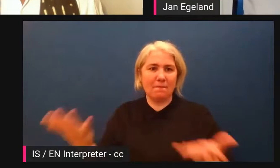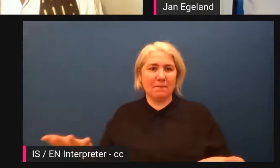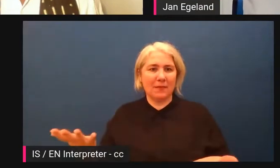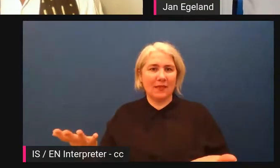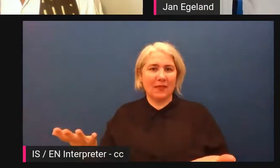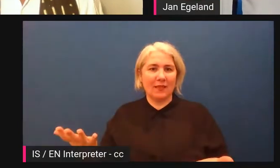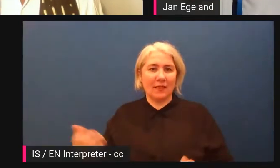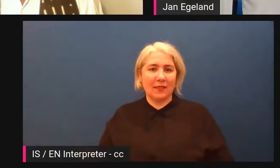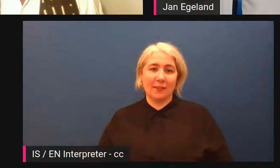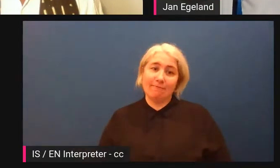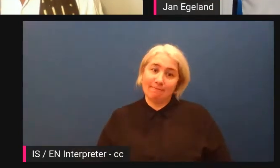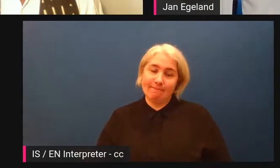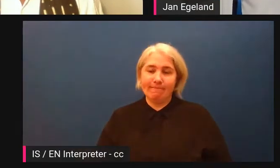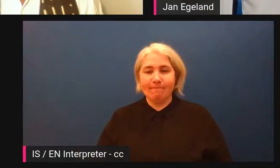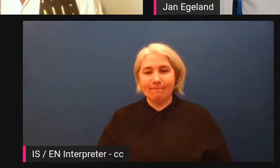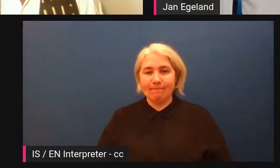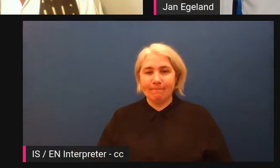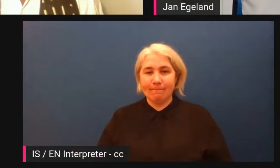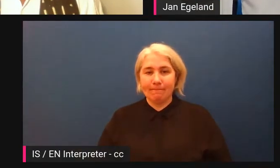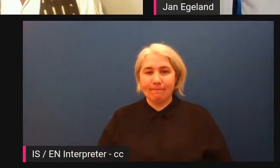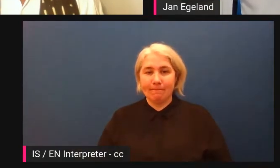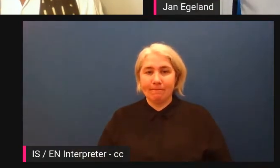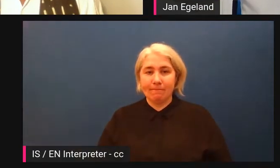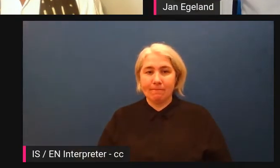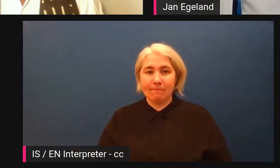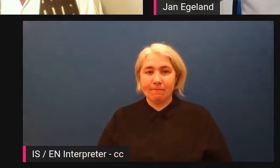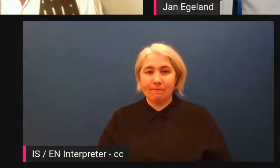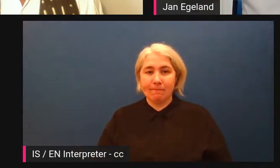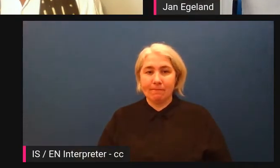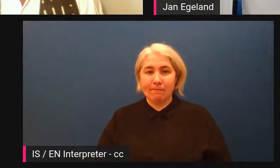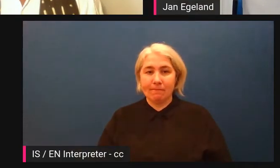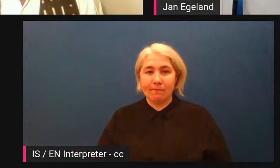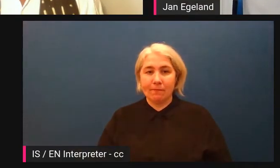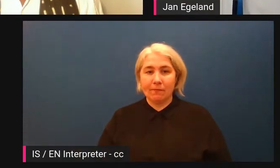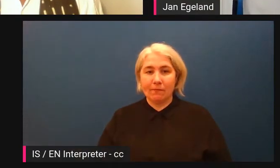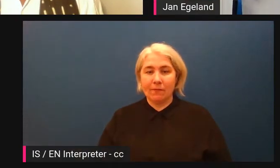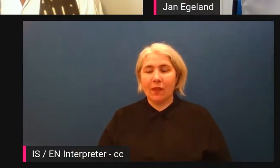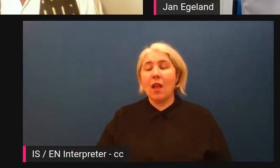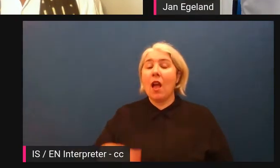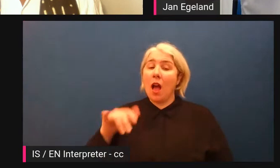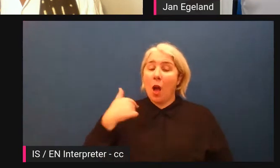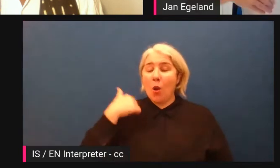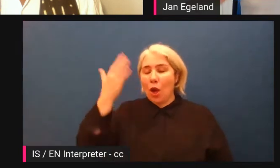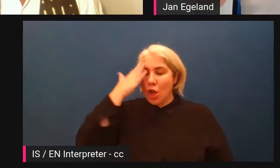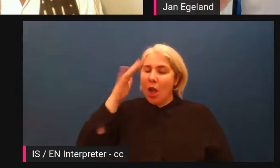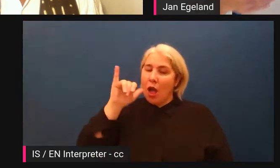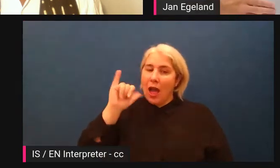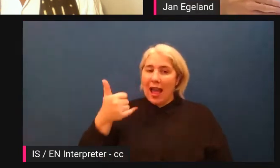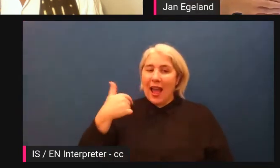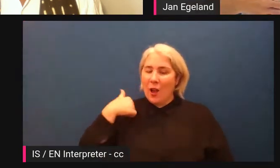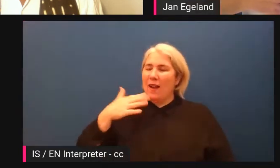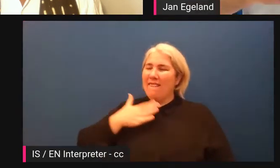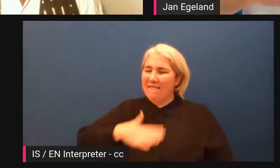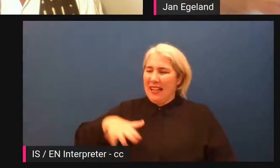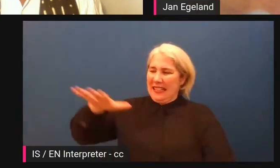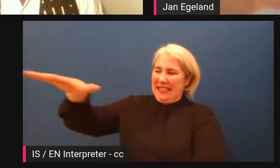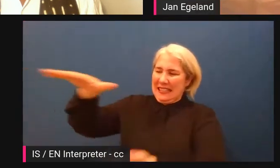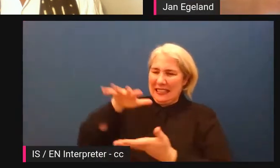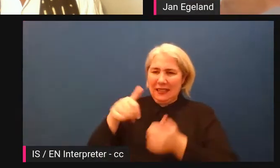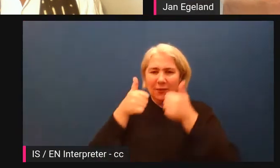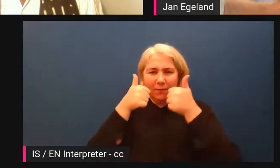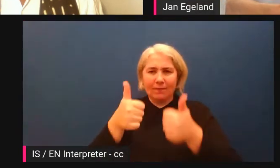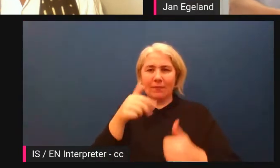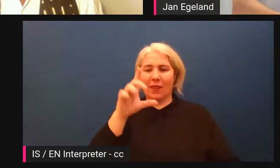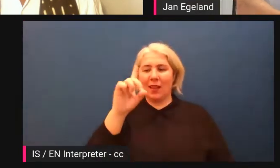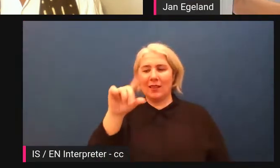Elsewhere, it's a need for much better data, because we're probably wasting resources by doing